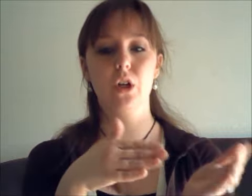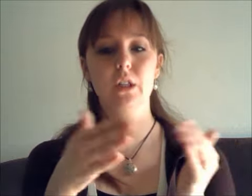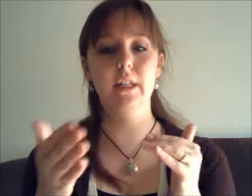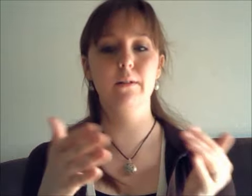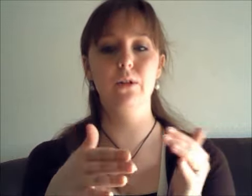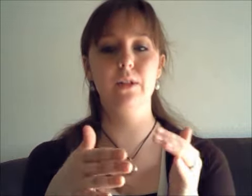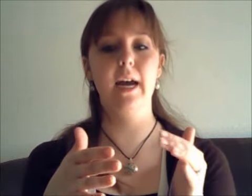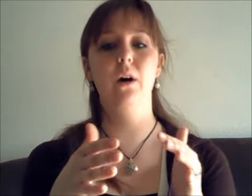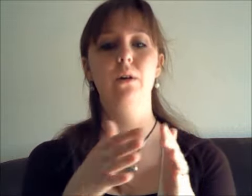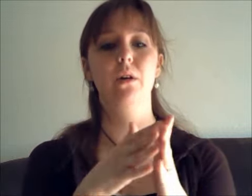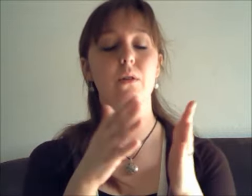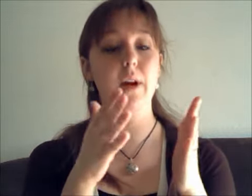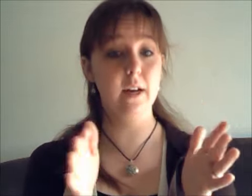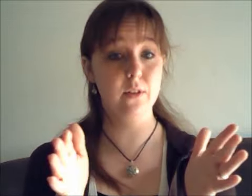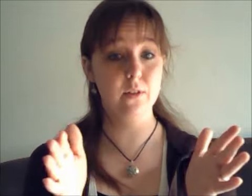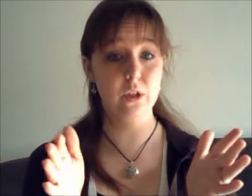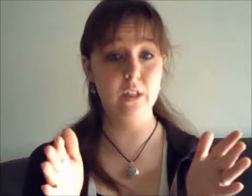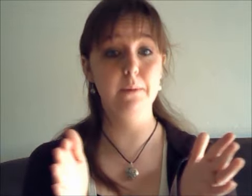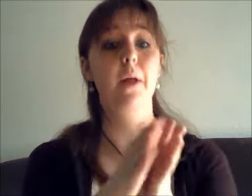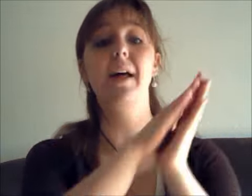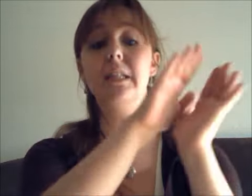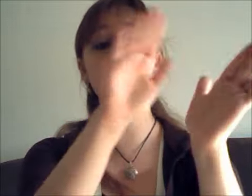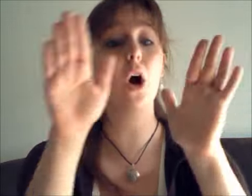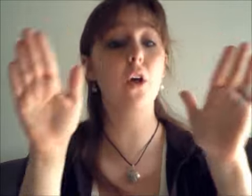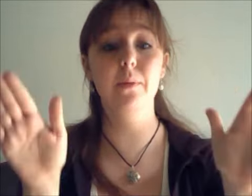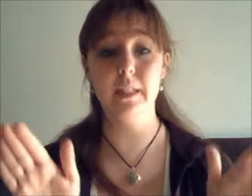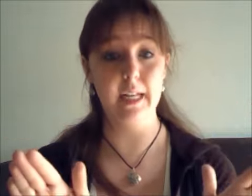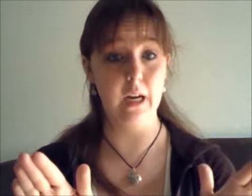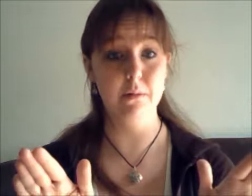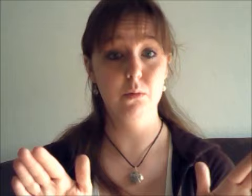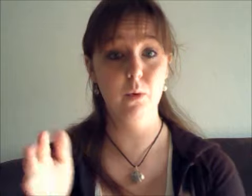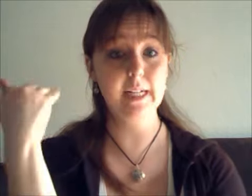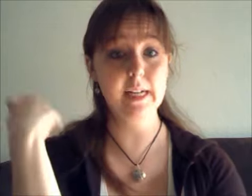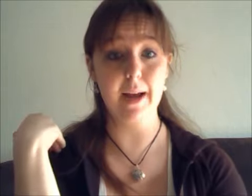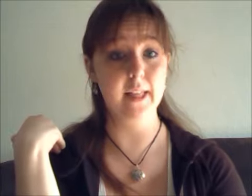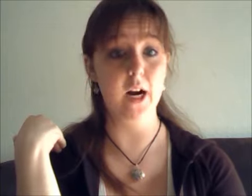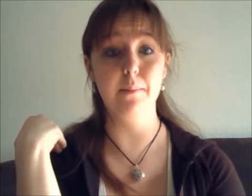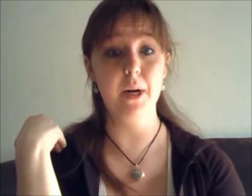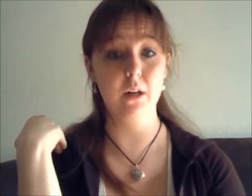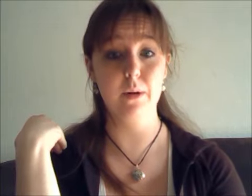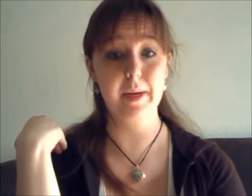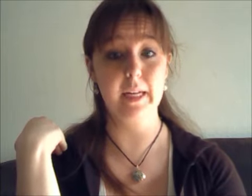lay rose down, threw a handful of dirt into the deep ground. That's going to be all of the same, what I did back there. I'm not going to repeat it.